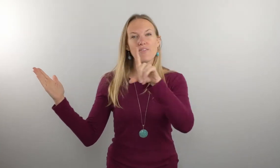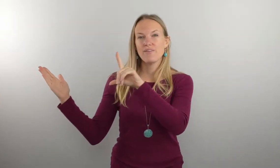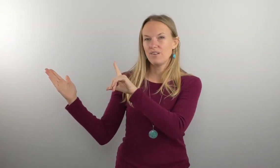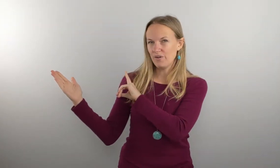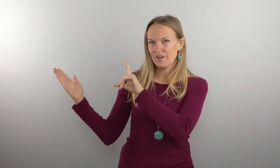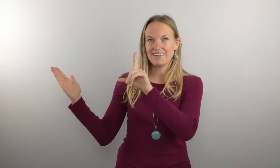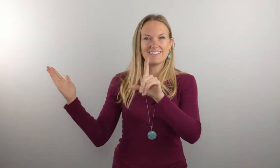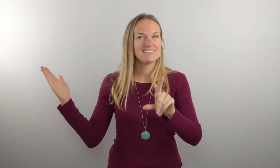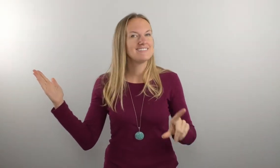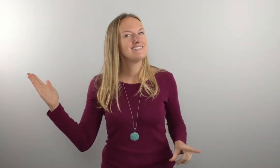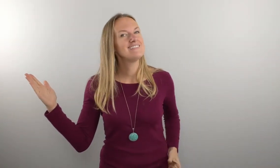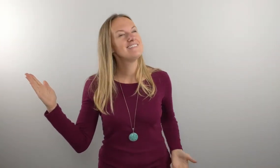the Lord.